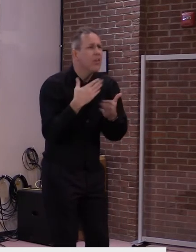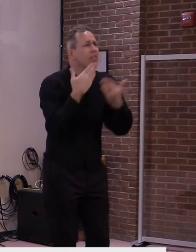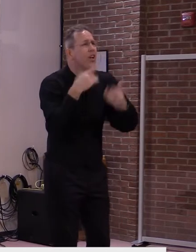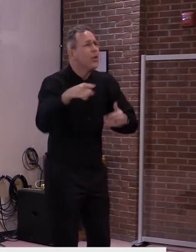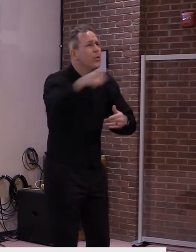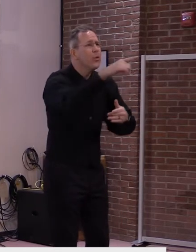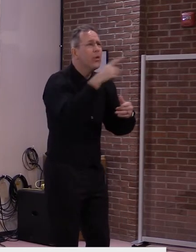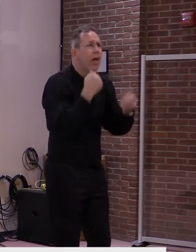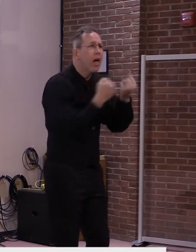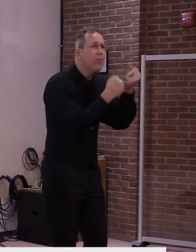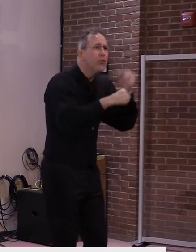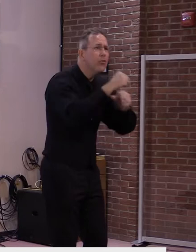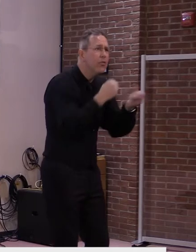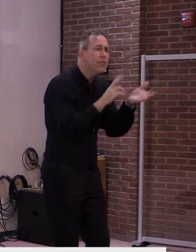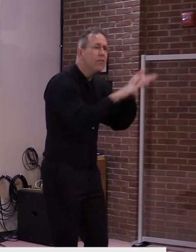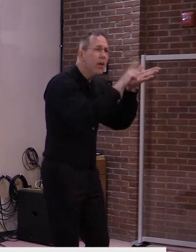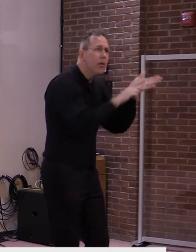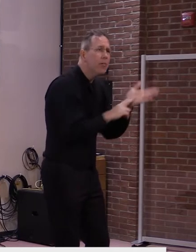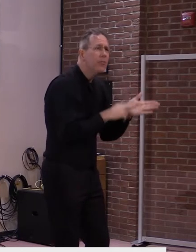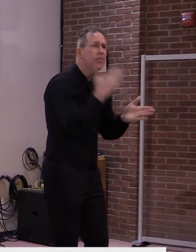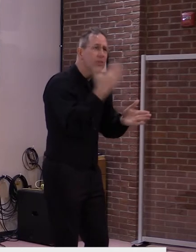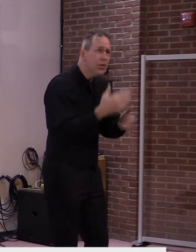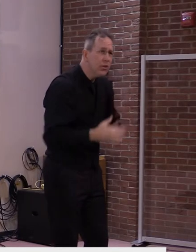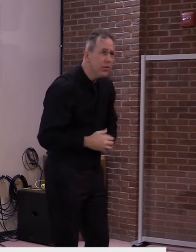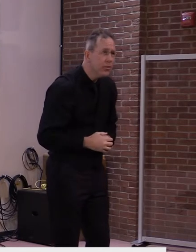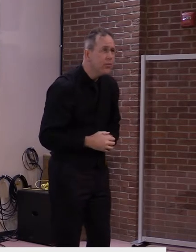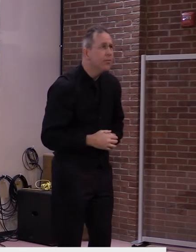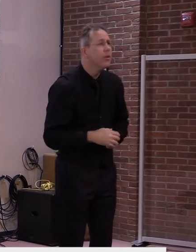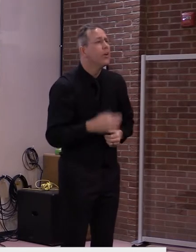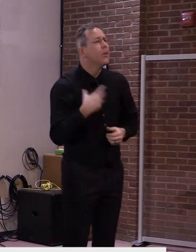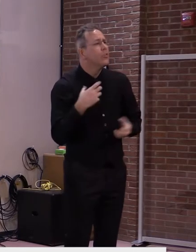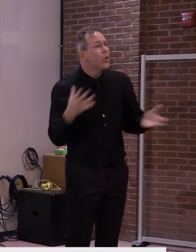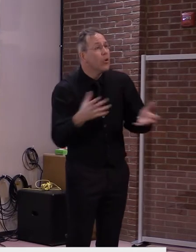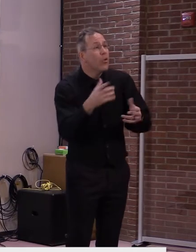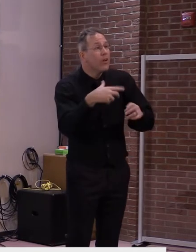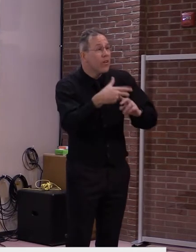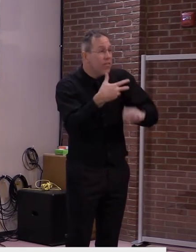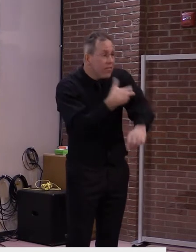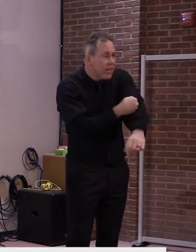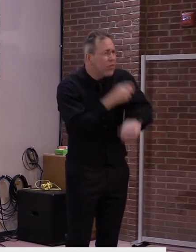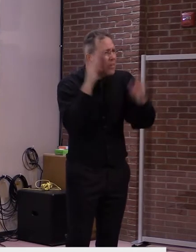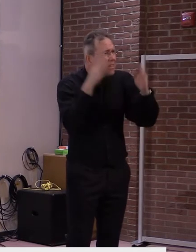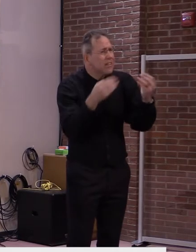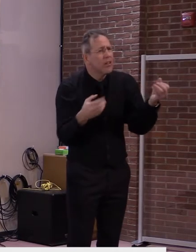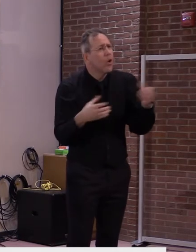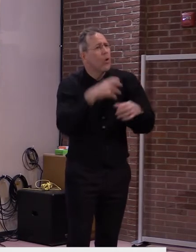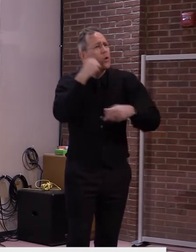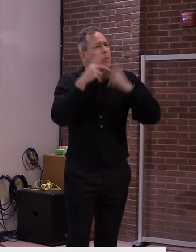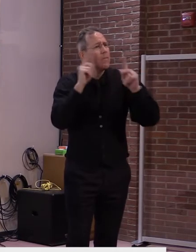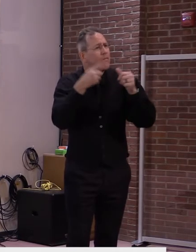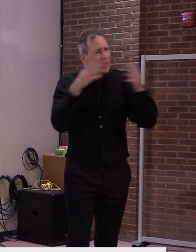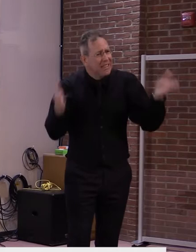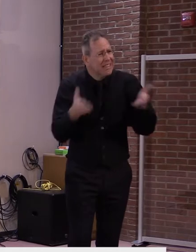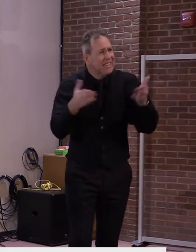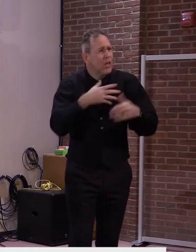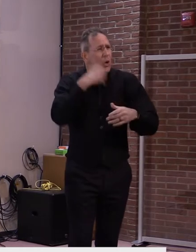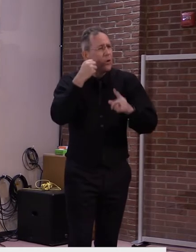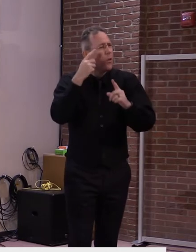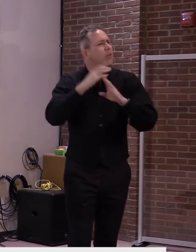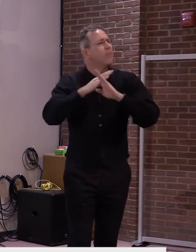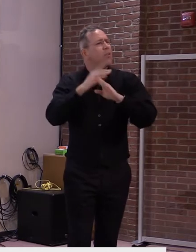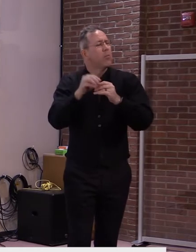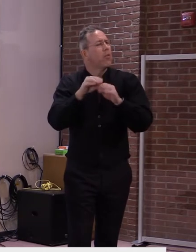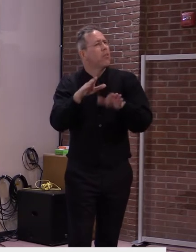emphasize we are vaccinating older Vermonters first to prevent death. That's plain